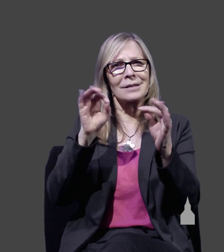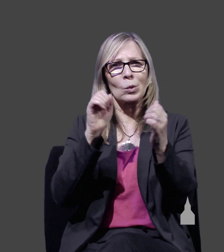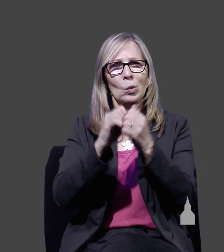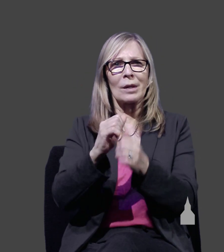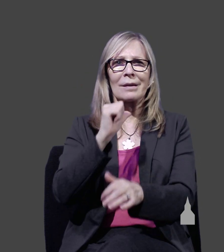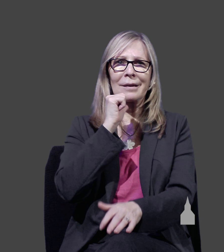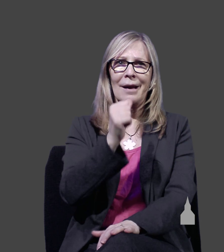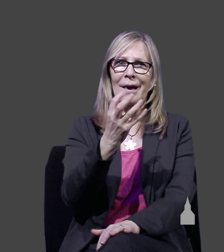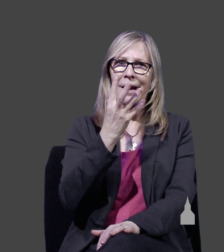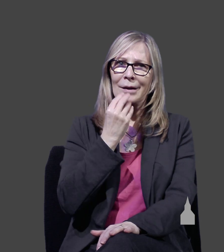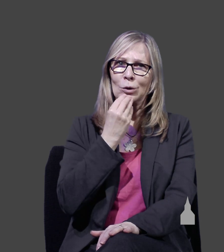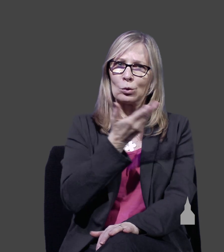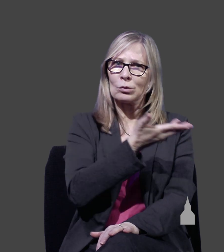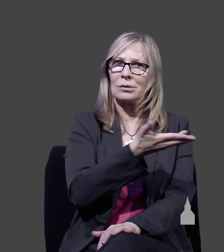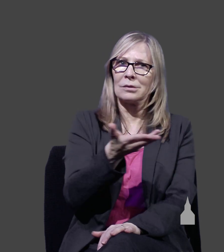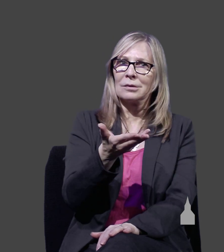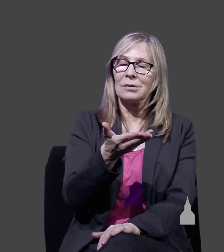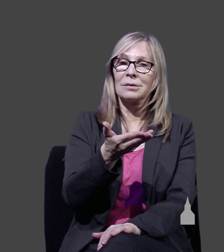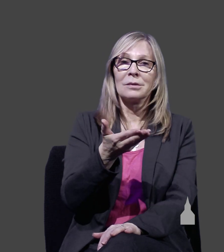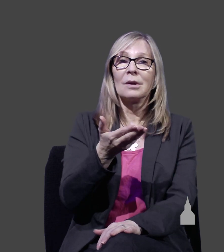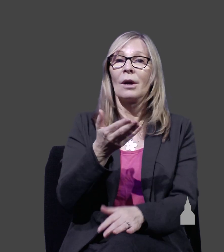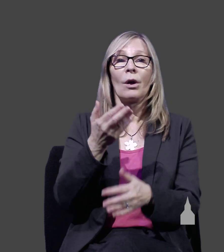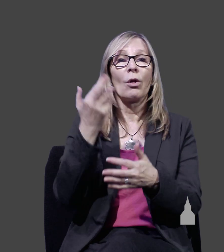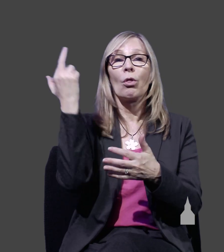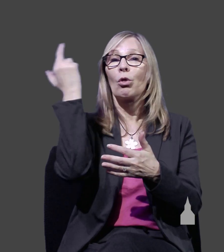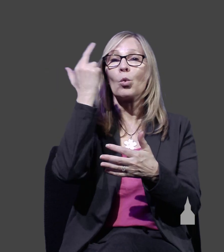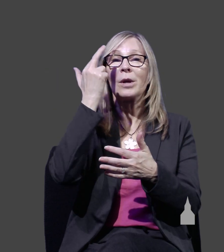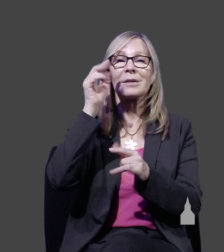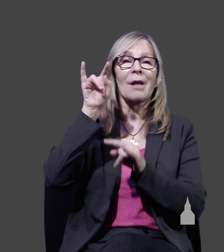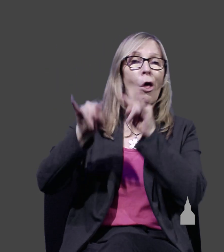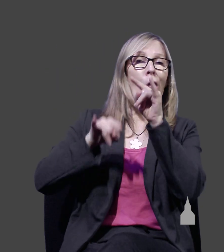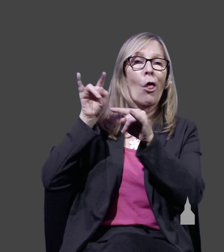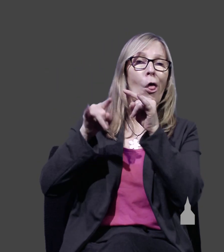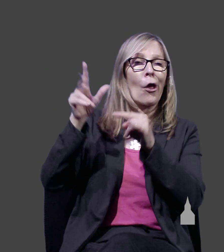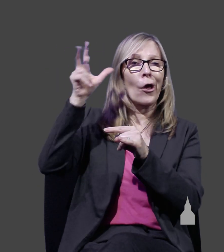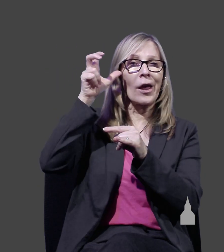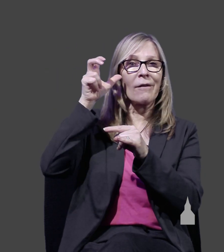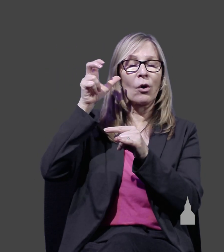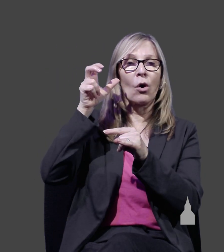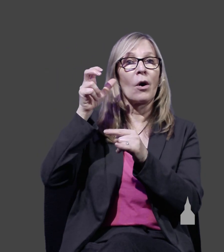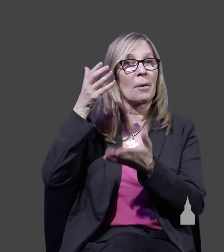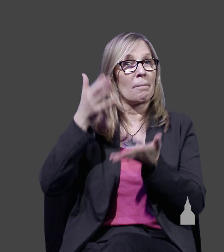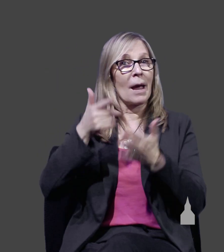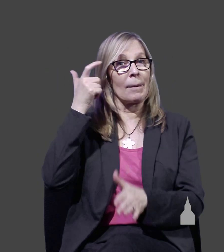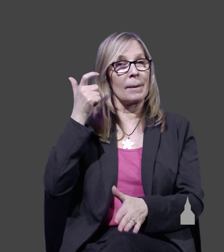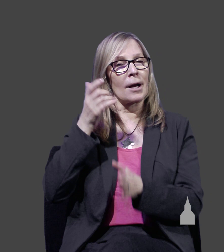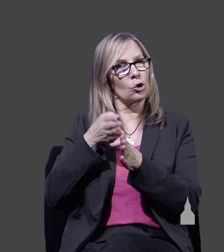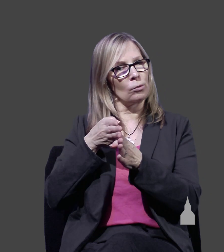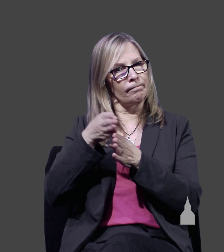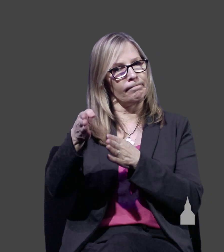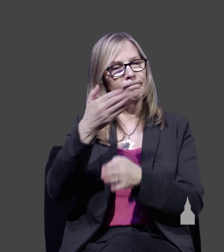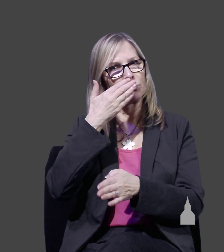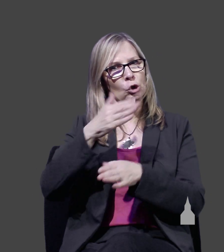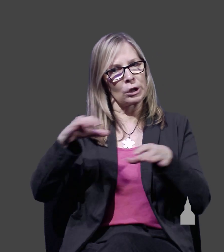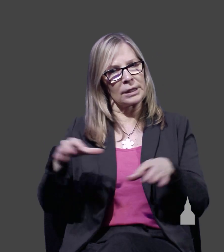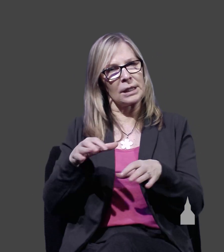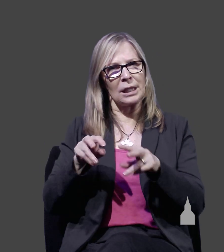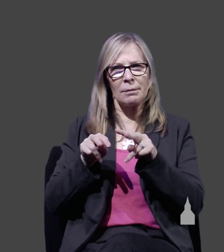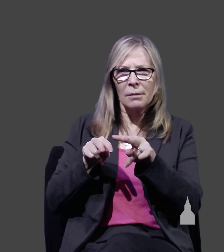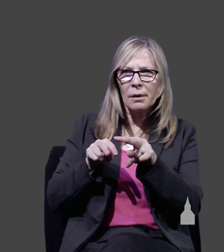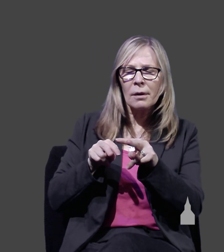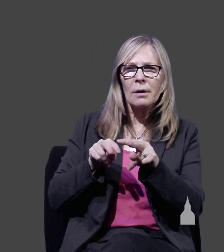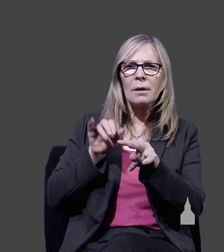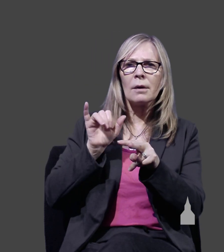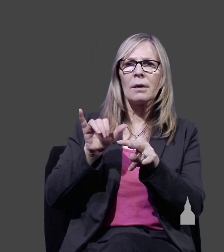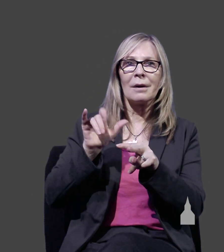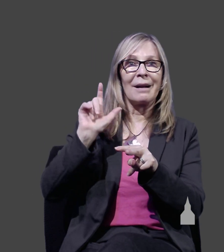unbelievers. So that in the thing in which they slander you as evildoers, they may, because of your good deeds as they observe them, glorify God